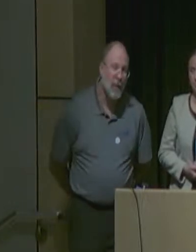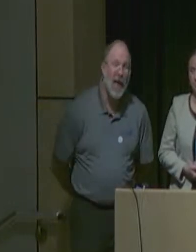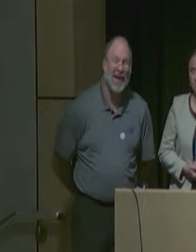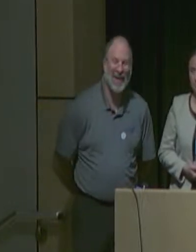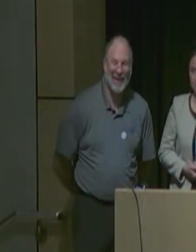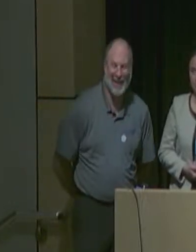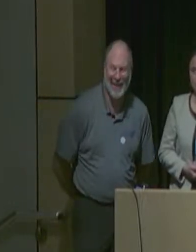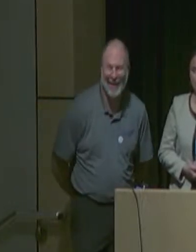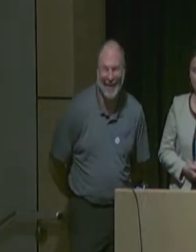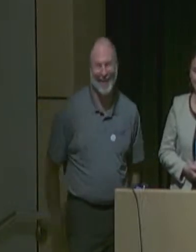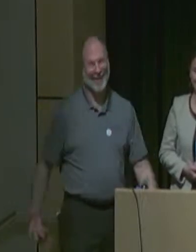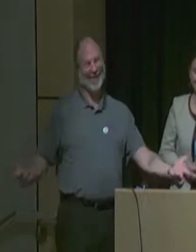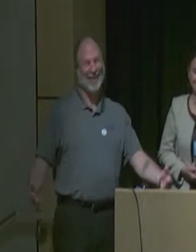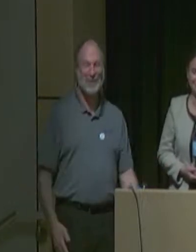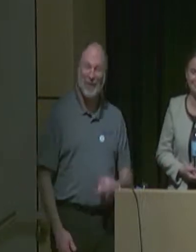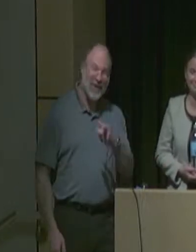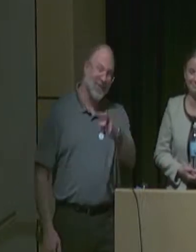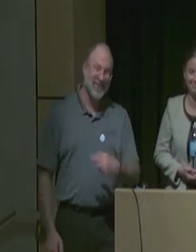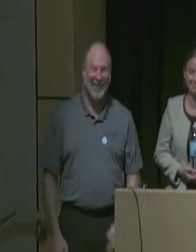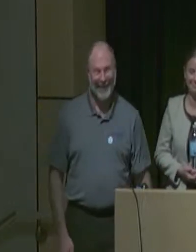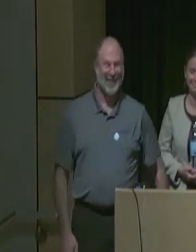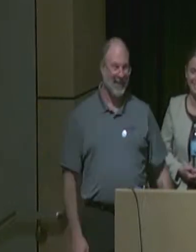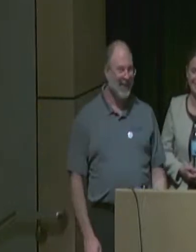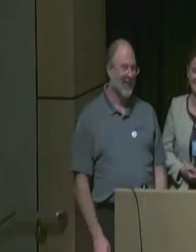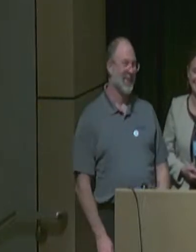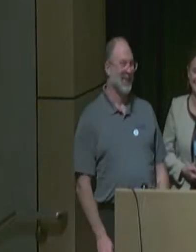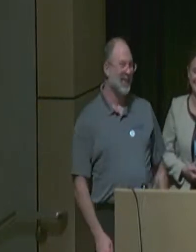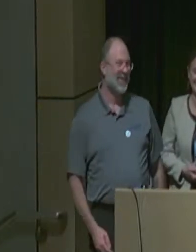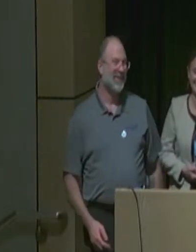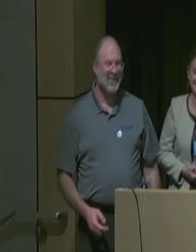Sorry. Nice try, though.